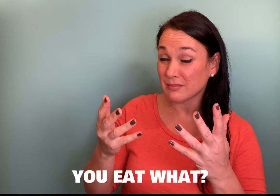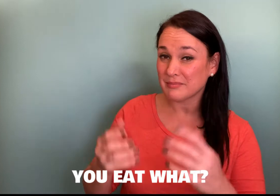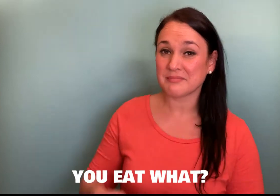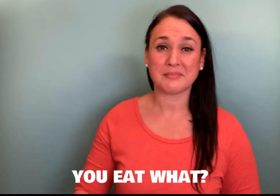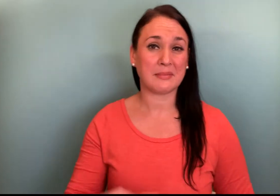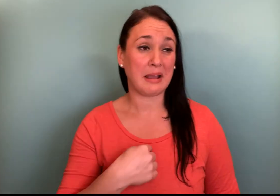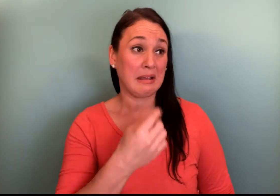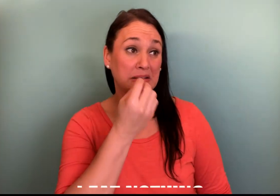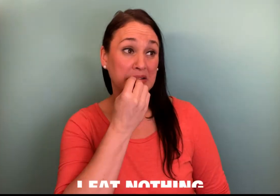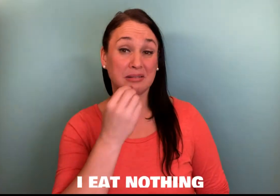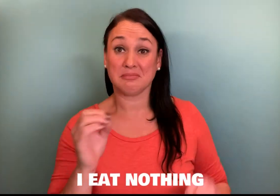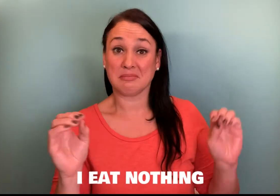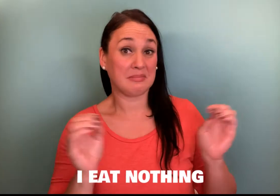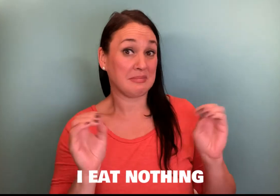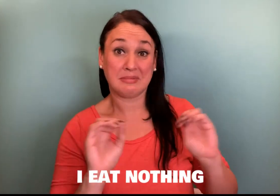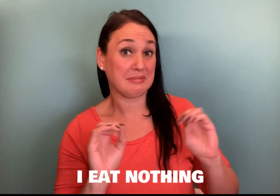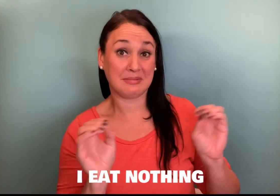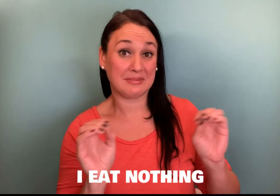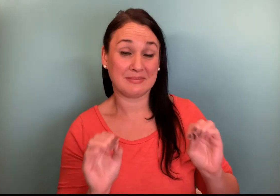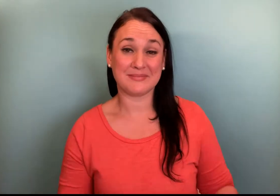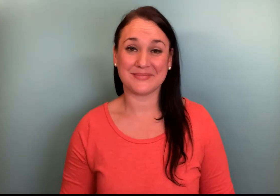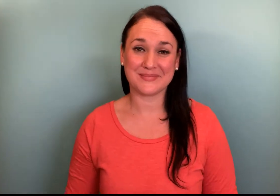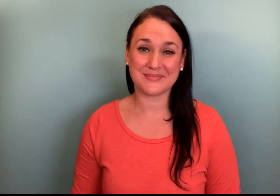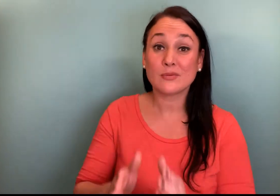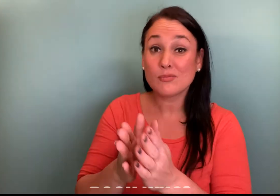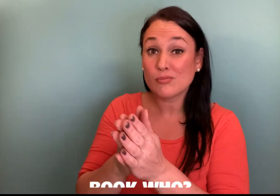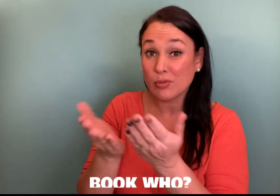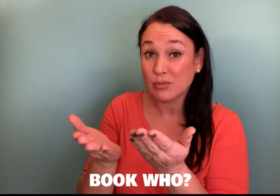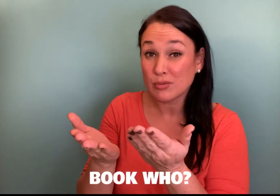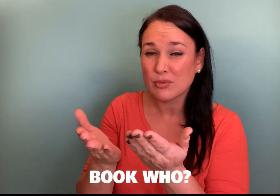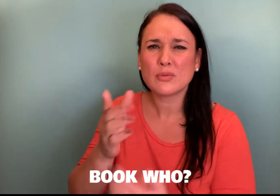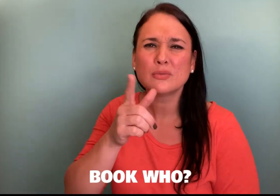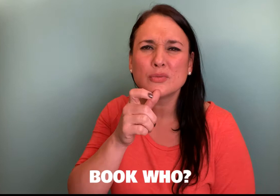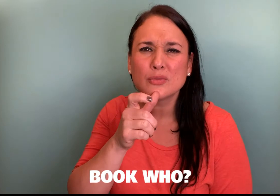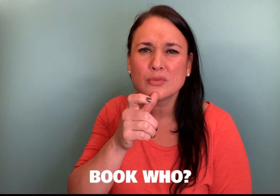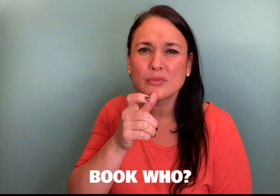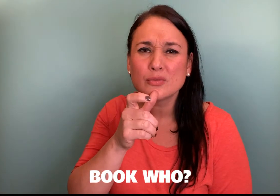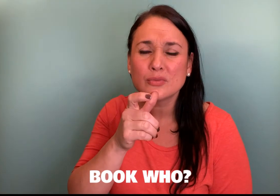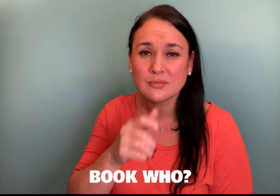You eat what? The response, I eat nothing. Book,